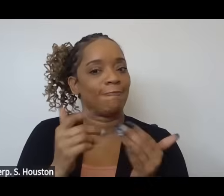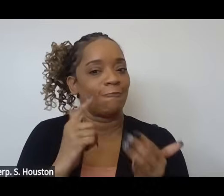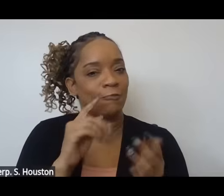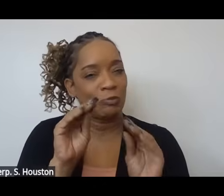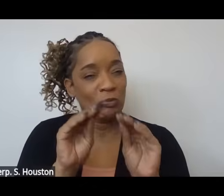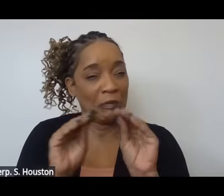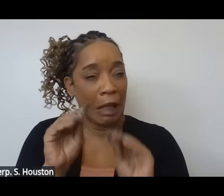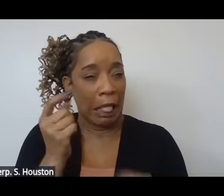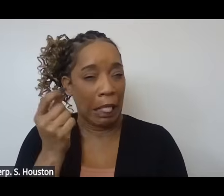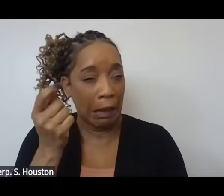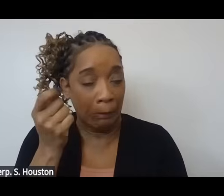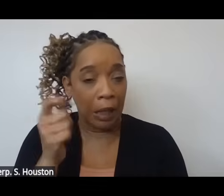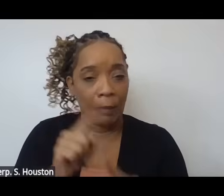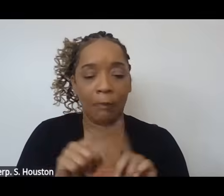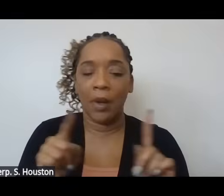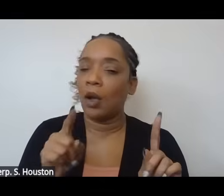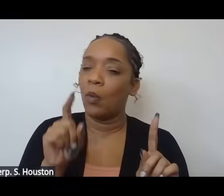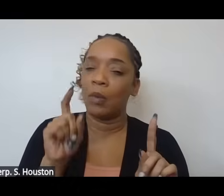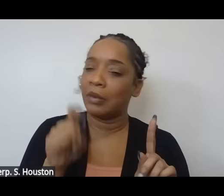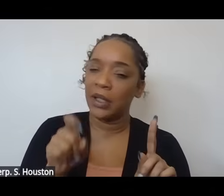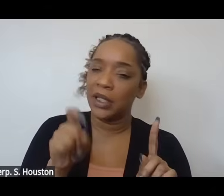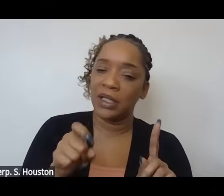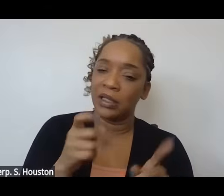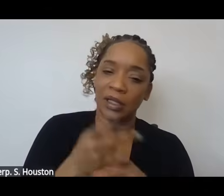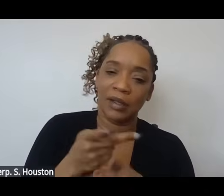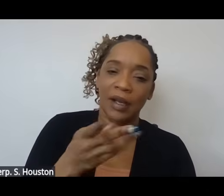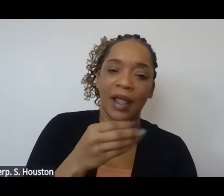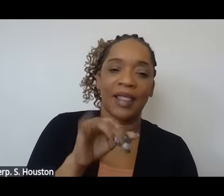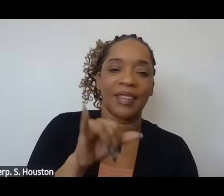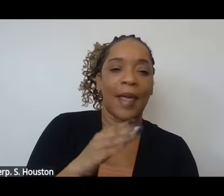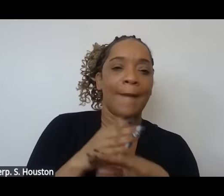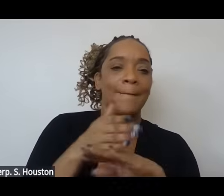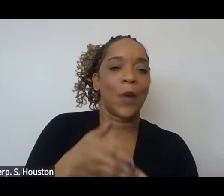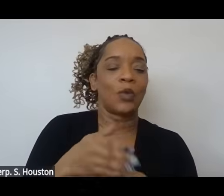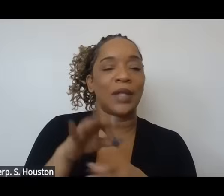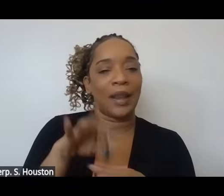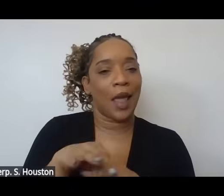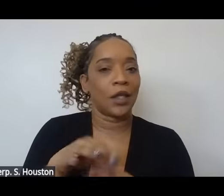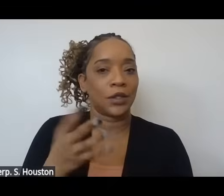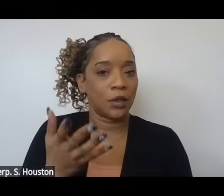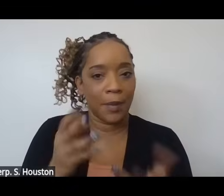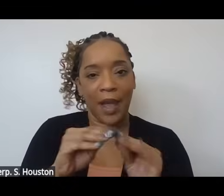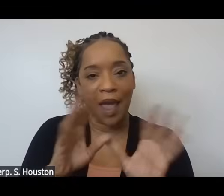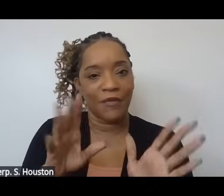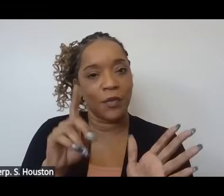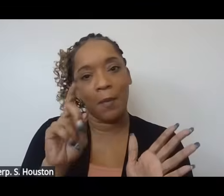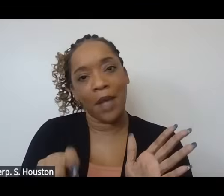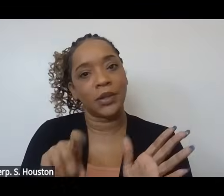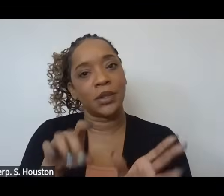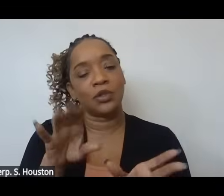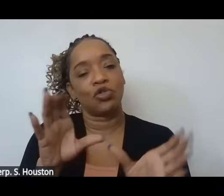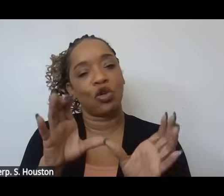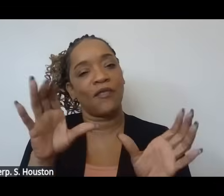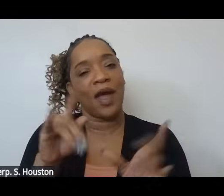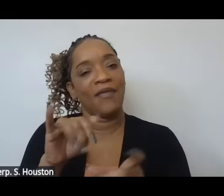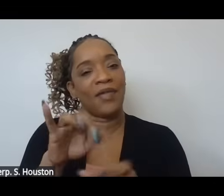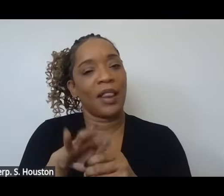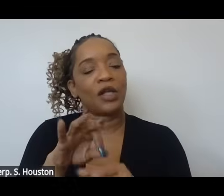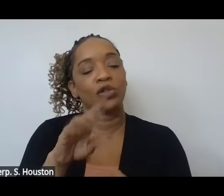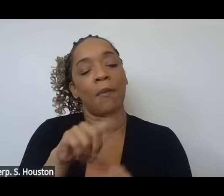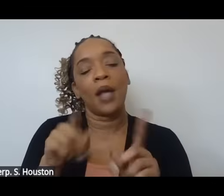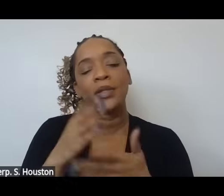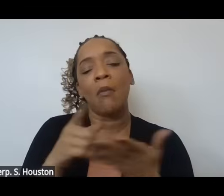meetings. The post-election one, obviously, we need to certify the election. But some of the other ones are more flexible.